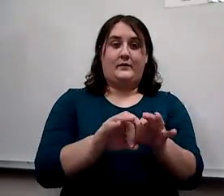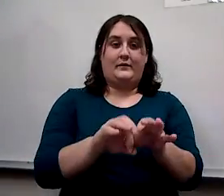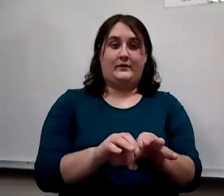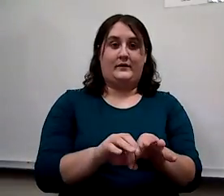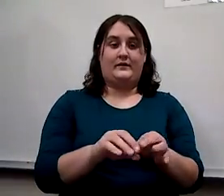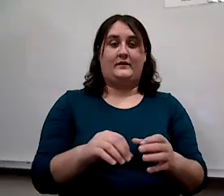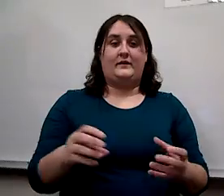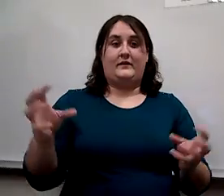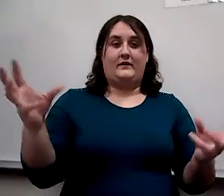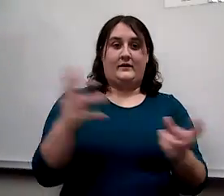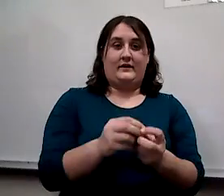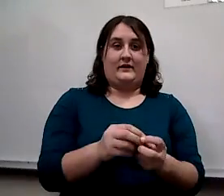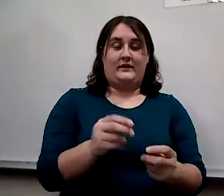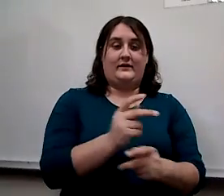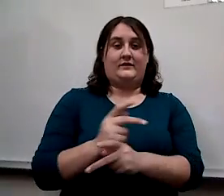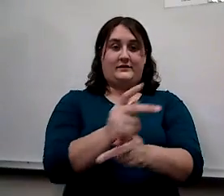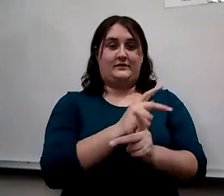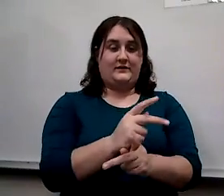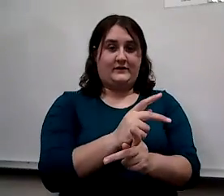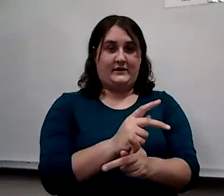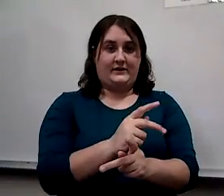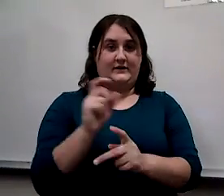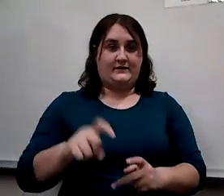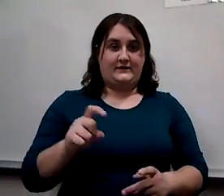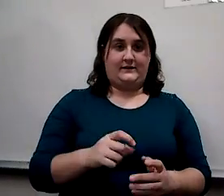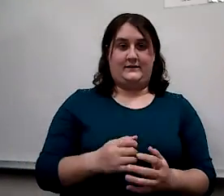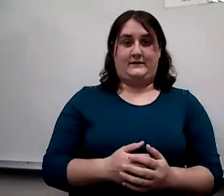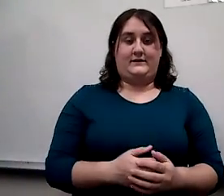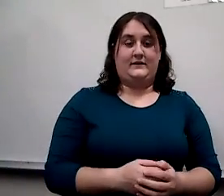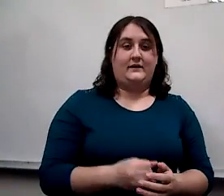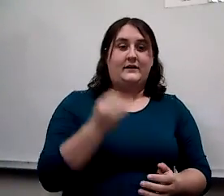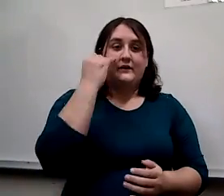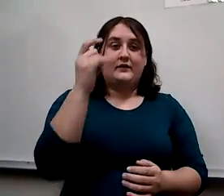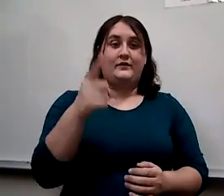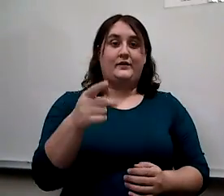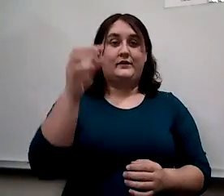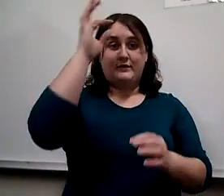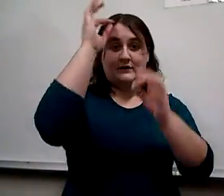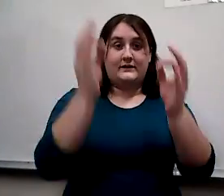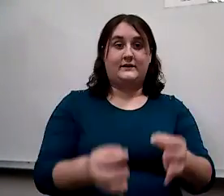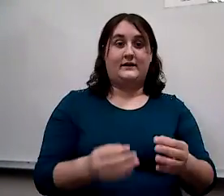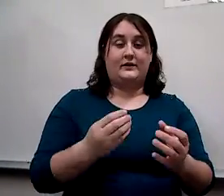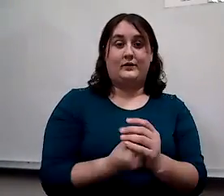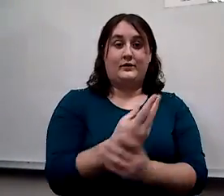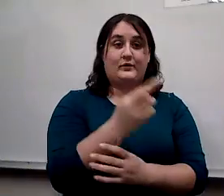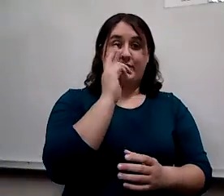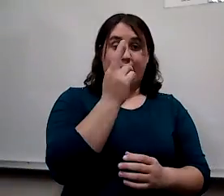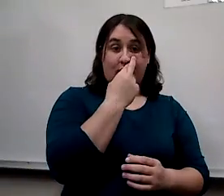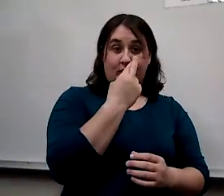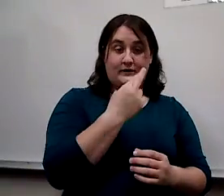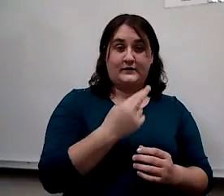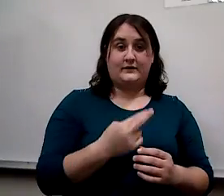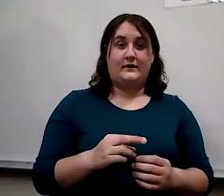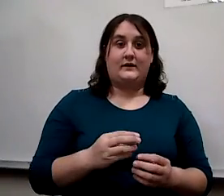worth the small amount of extra care that must be given. If you should decide to grow roses, the following